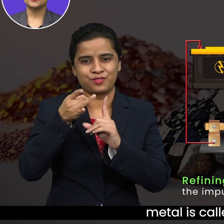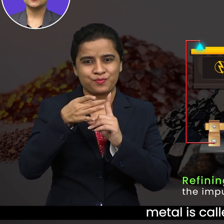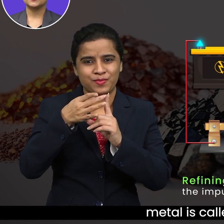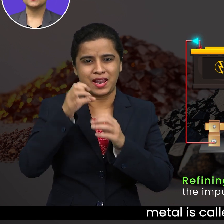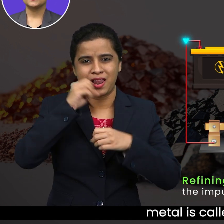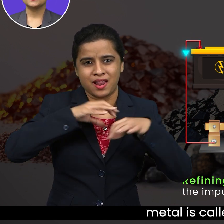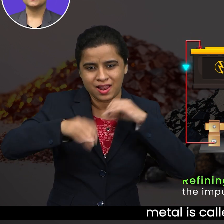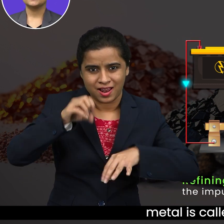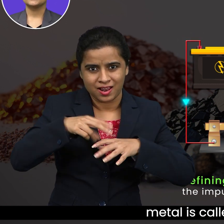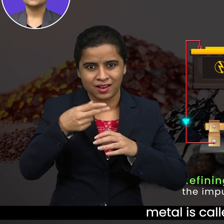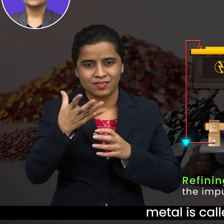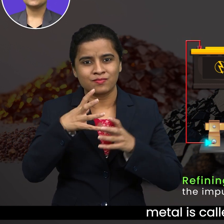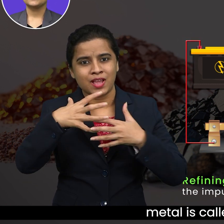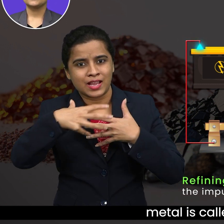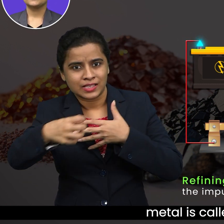metal.